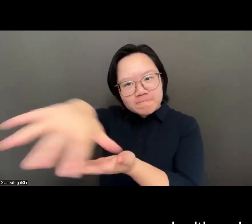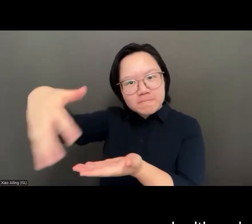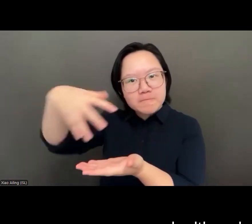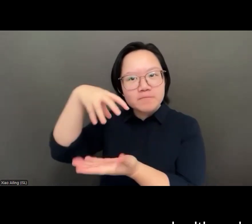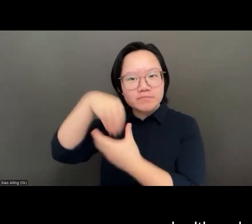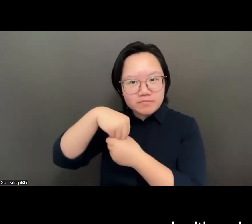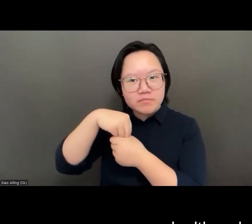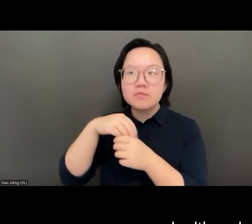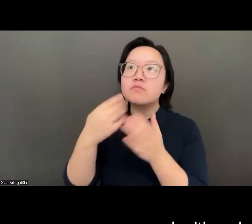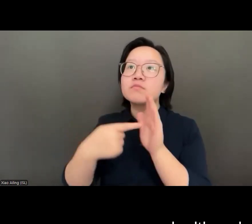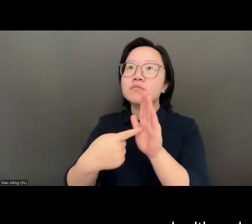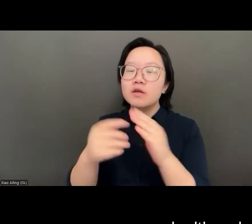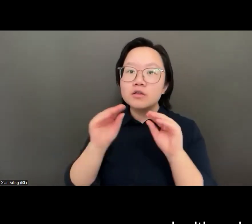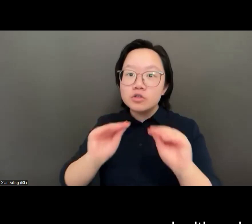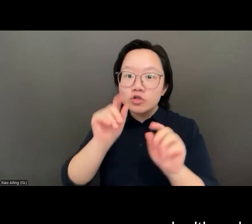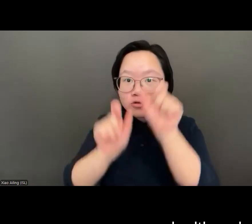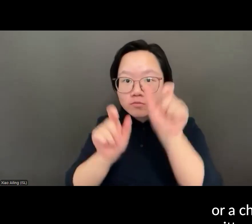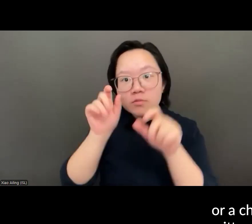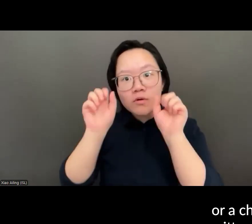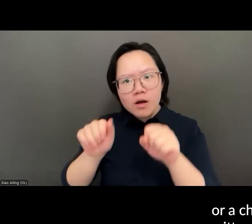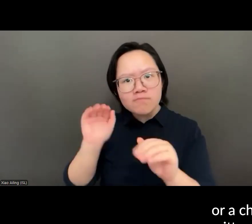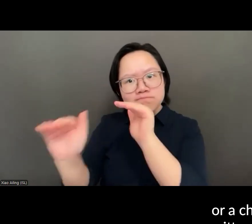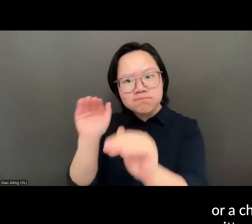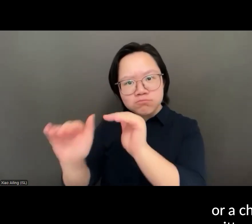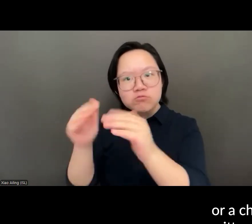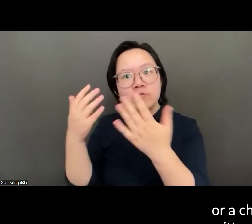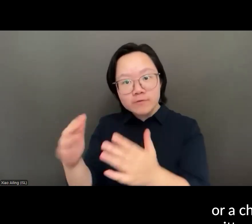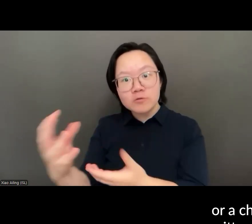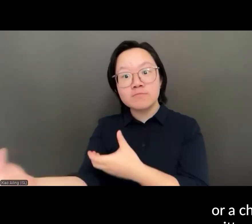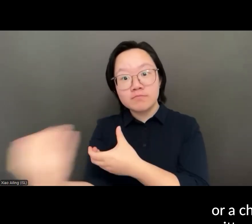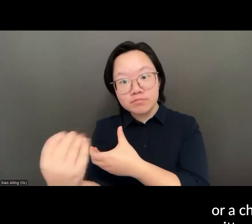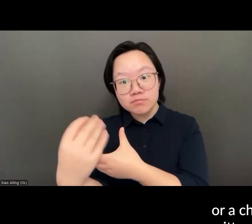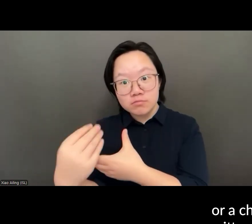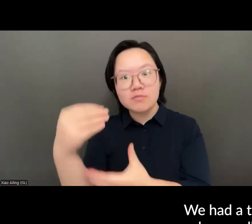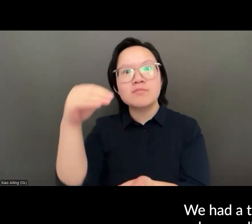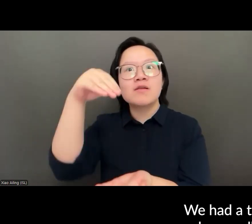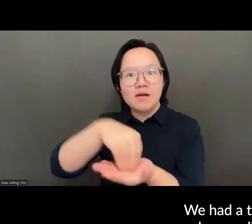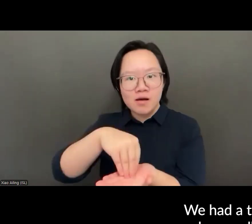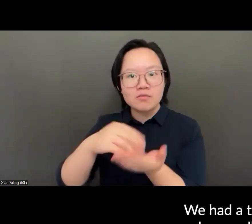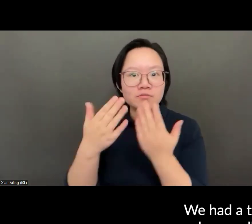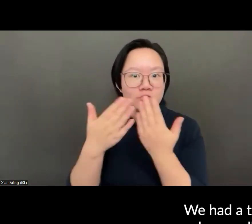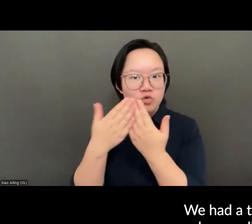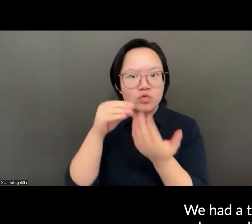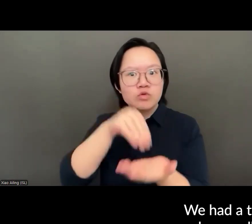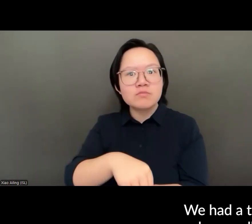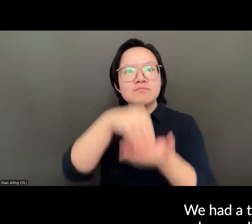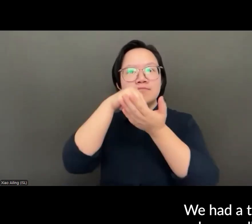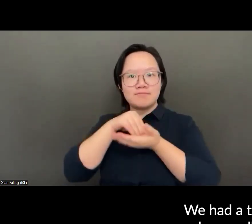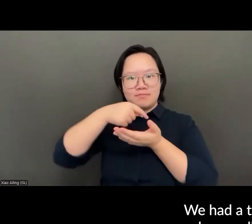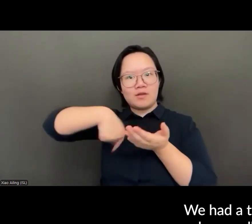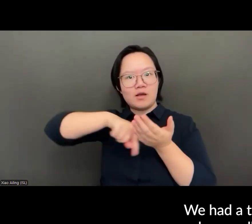groups or a health worker or an OPD if it existed or a child protection committee if it was available. We had like a